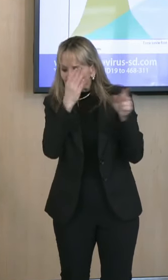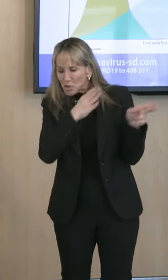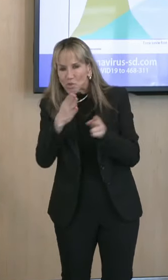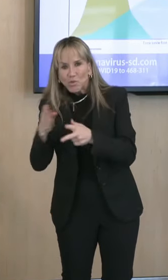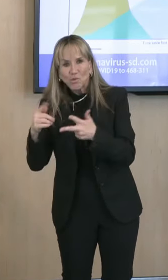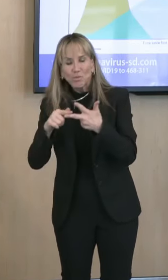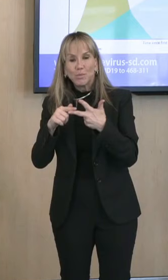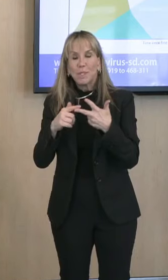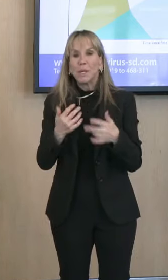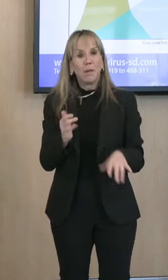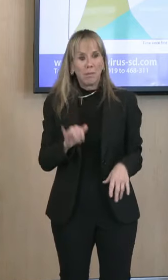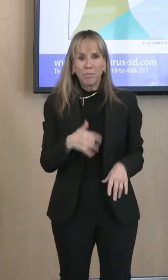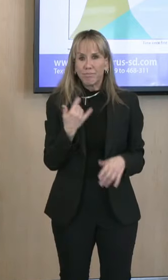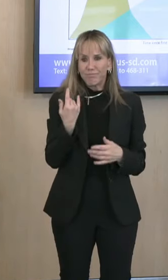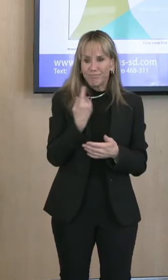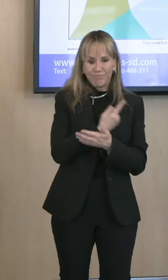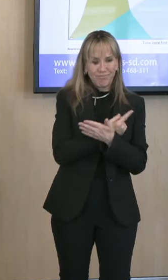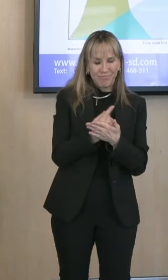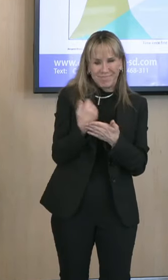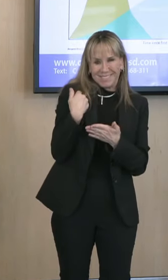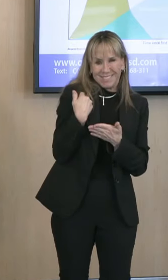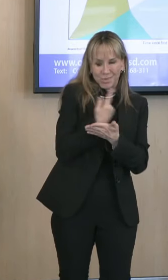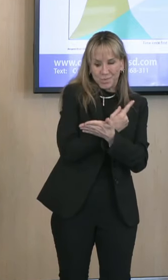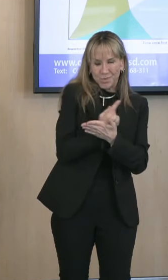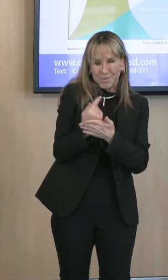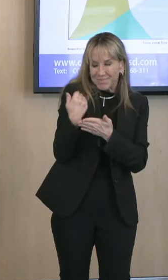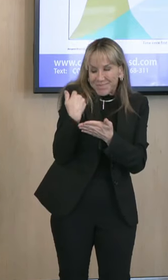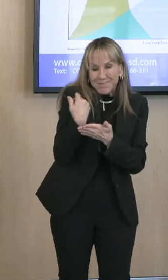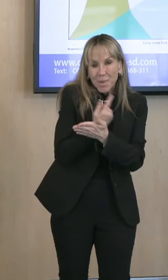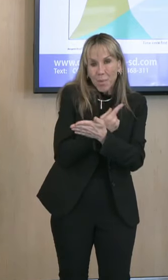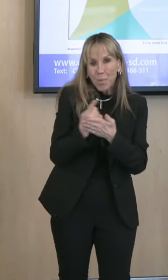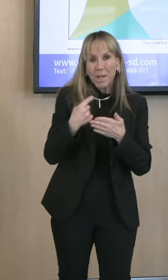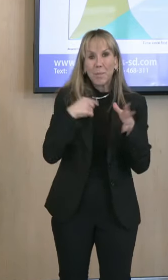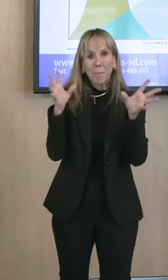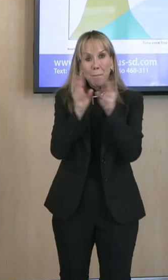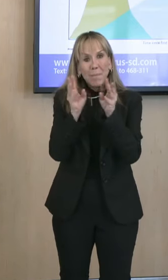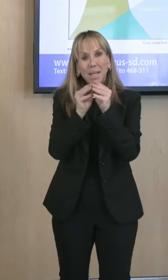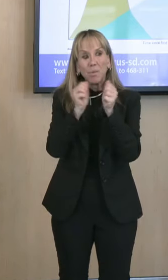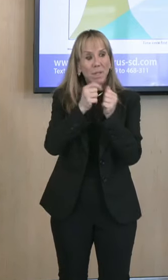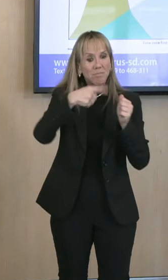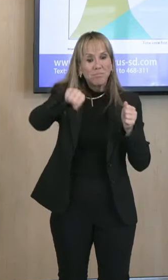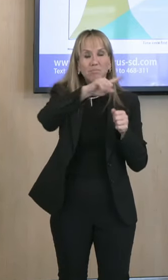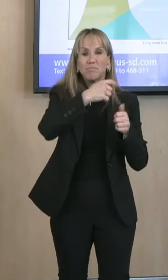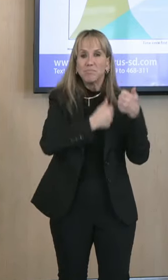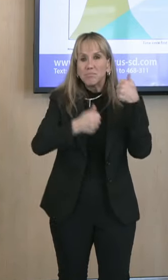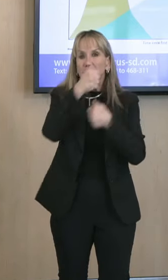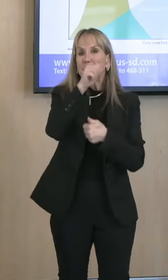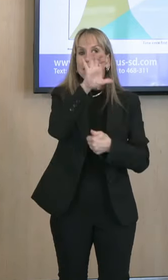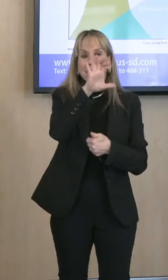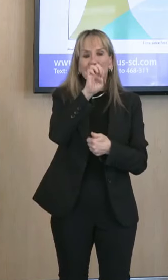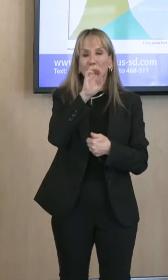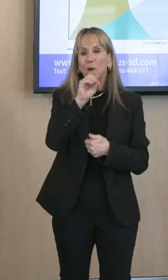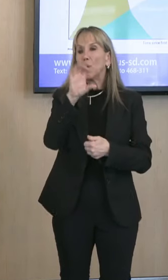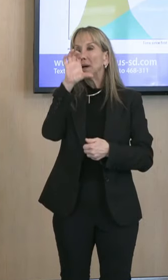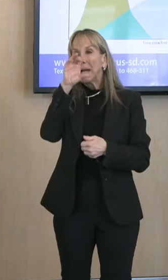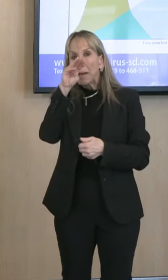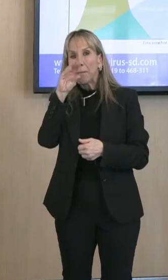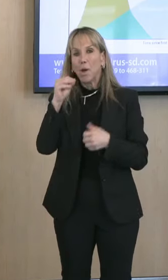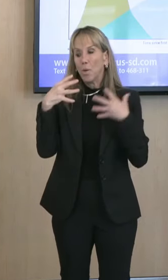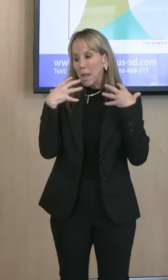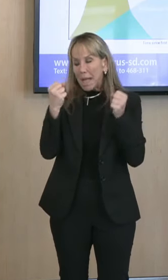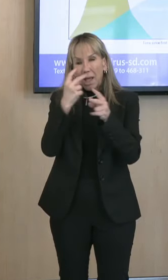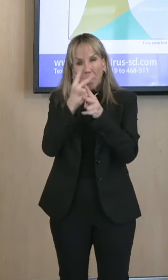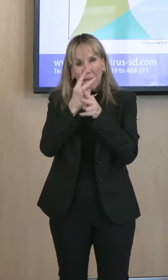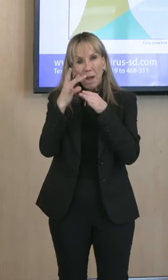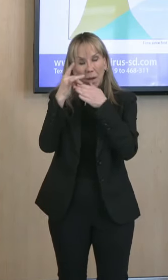of the last week, in meeting with our regional healthcare leaders and CEOs and CMOs, the